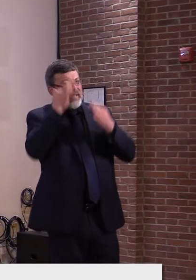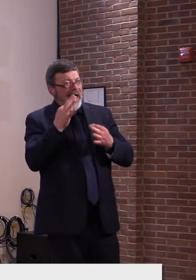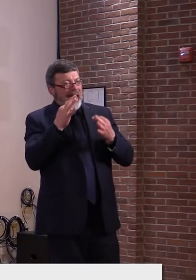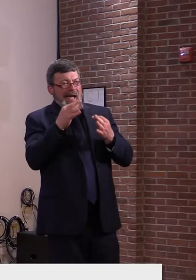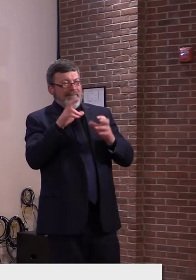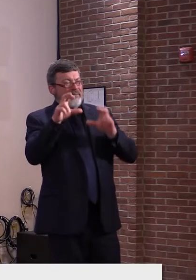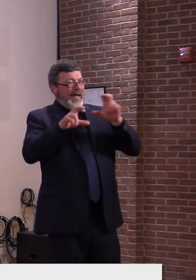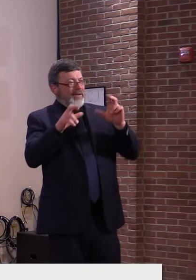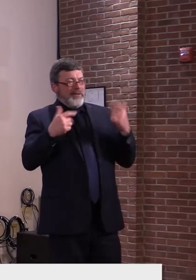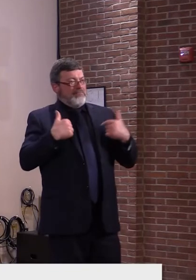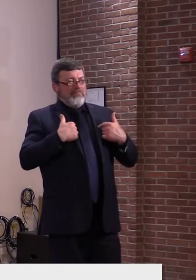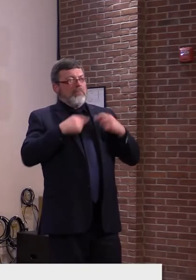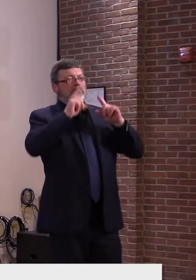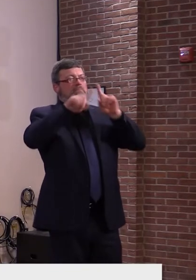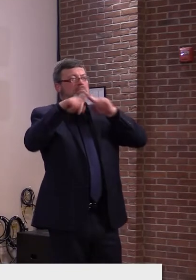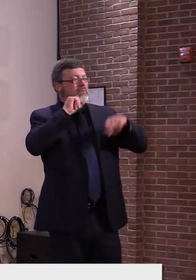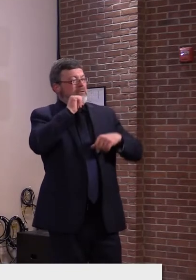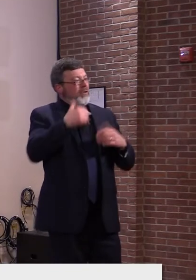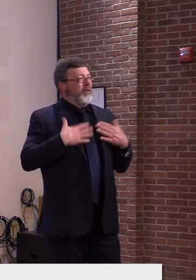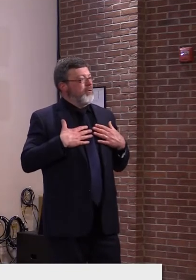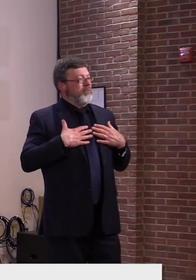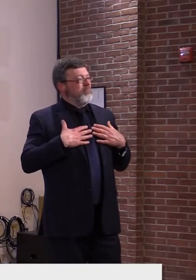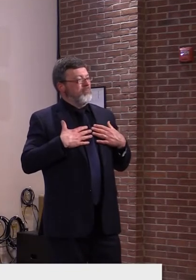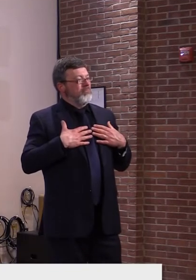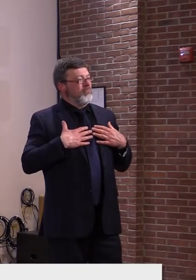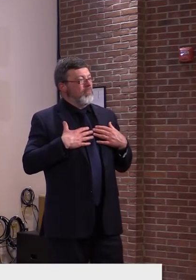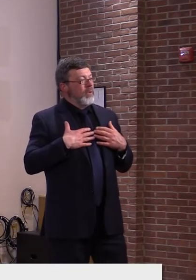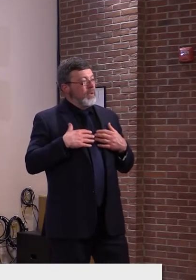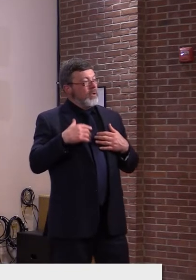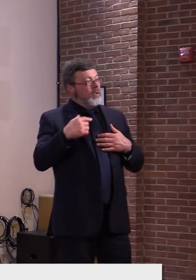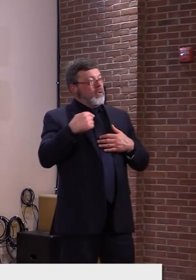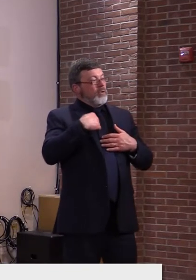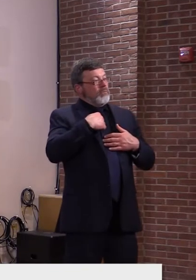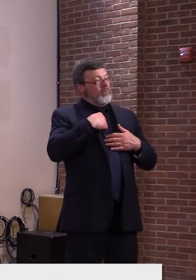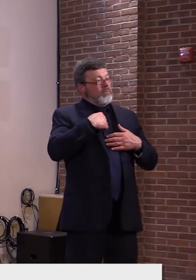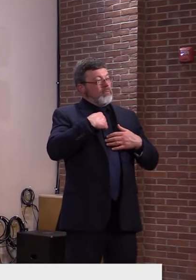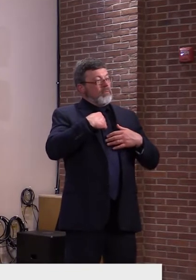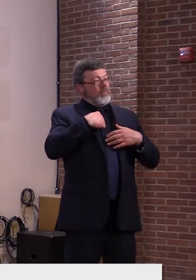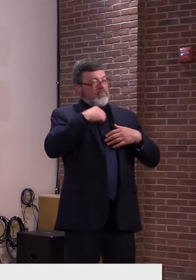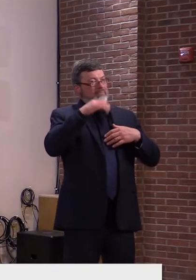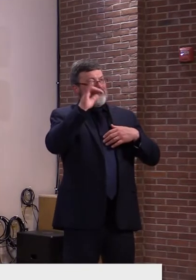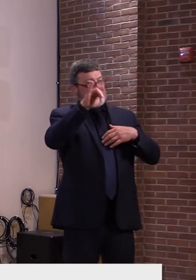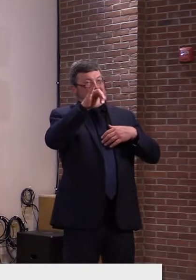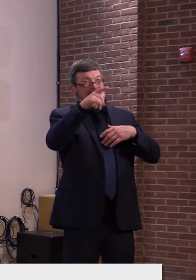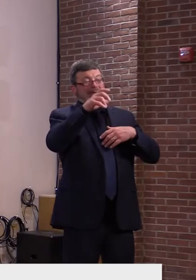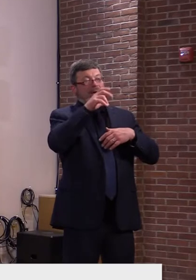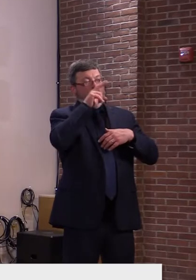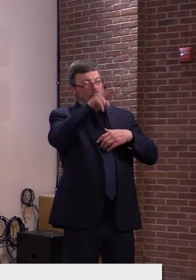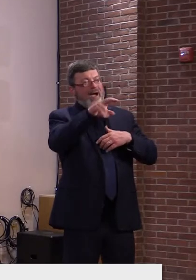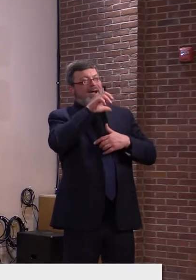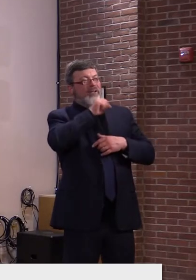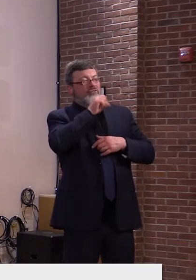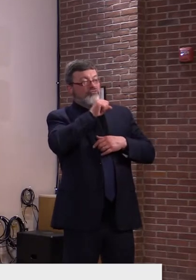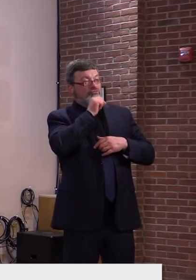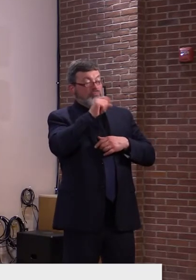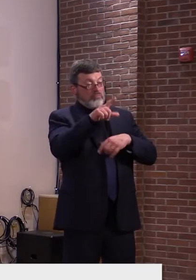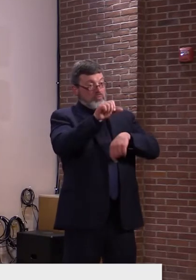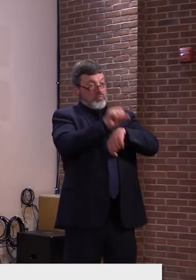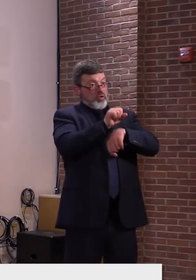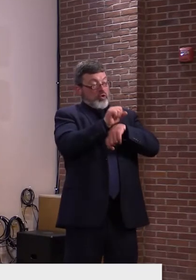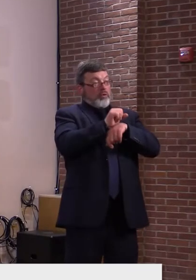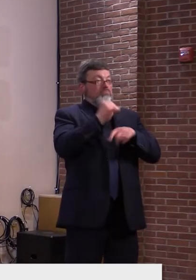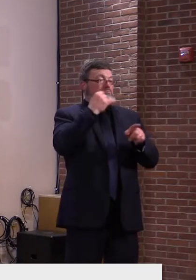he or she would feel different about when they're 65. Possibly. I think I think we'll find that, and